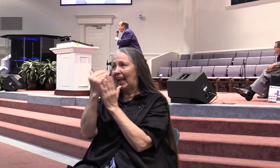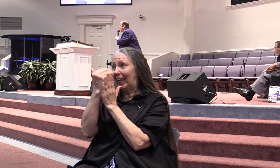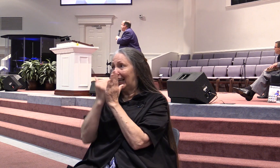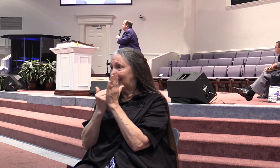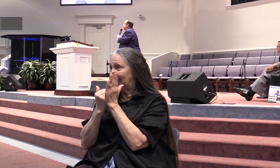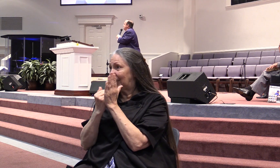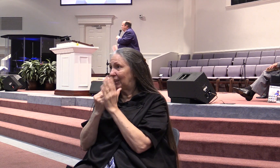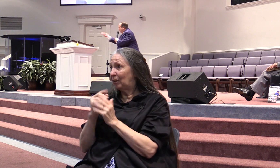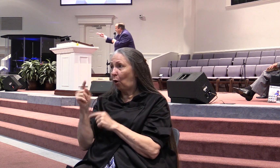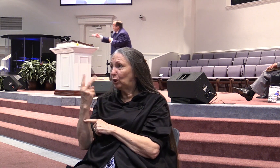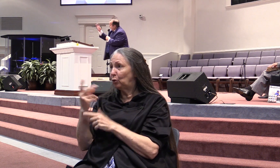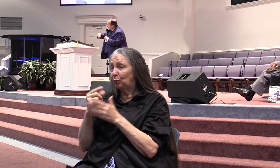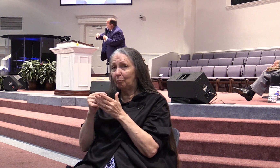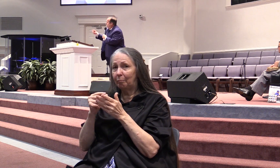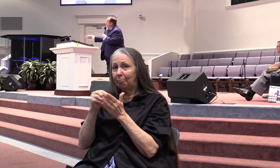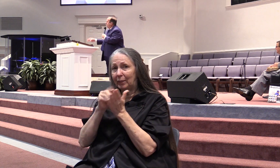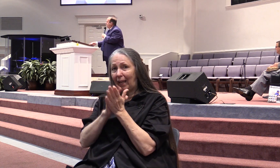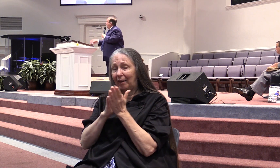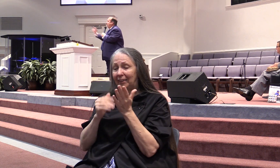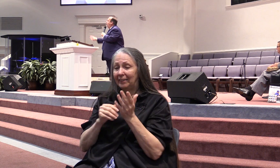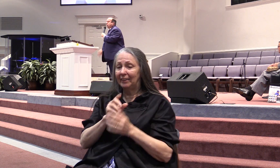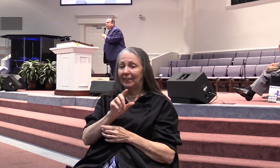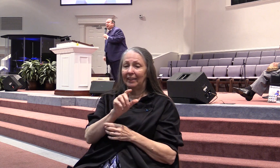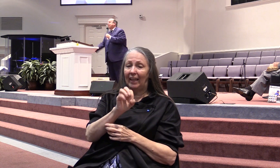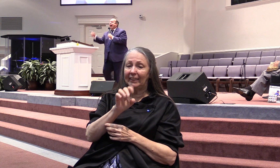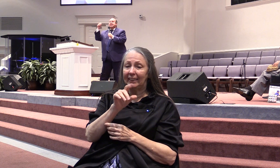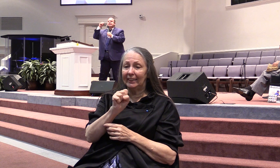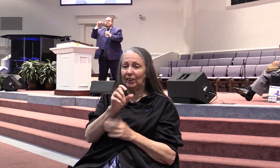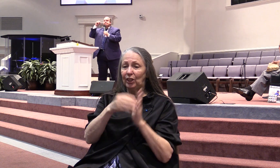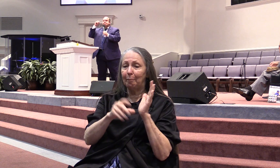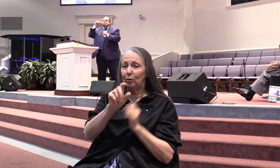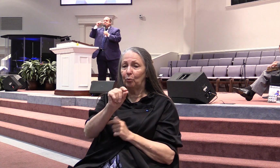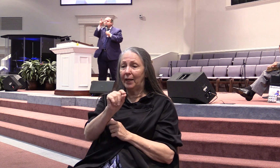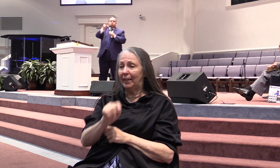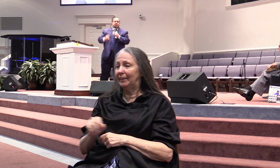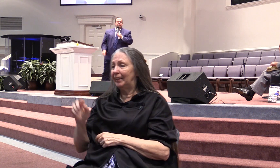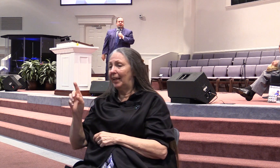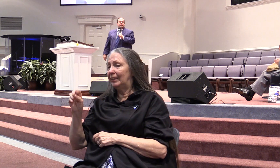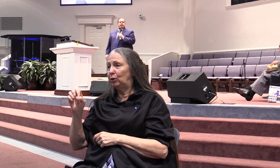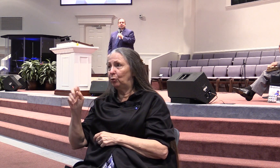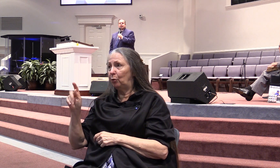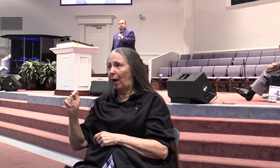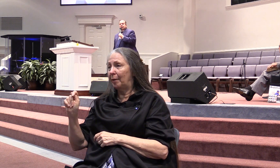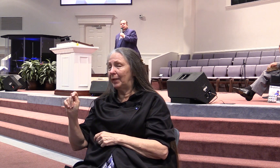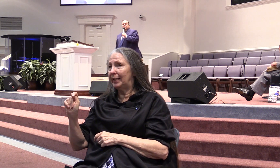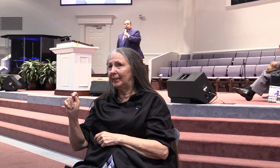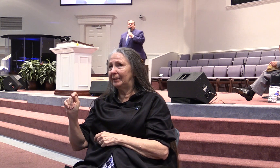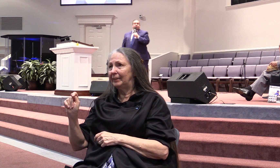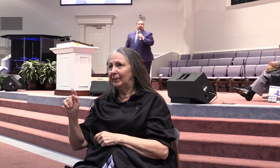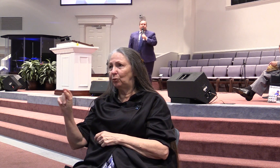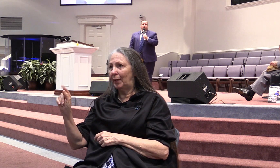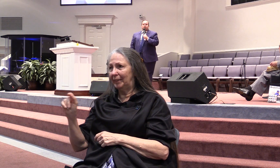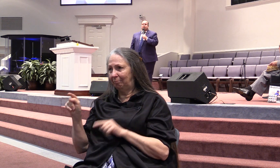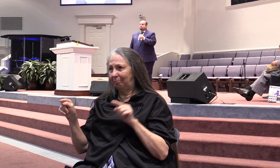there are only 2 places, Exodus 20, Deuteronomy 5. I've always believed that until recently, when